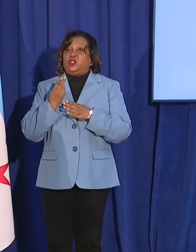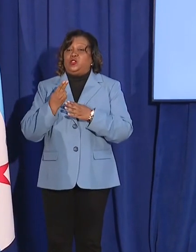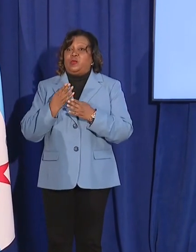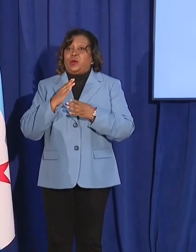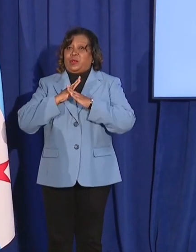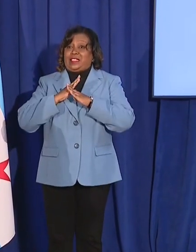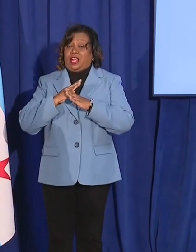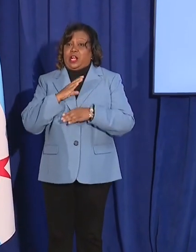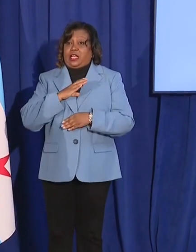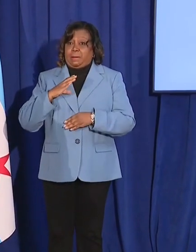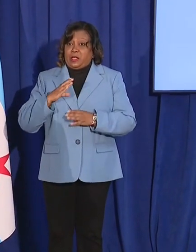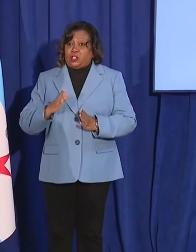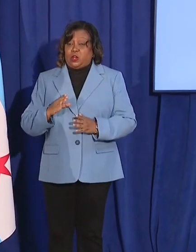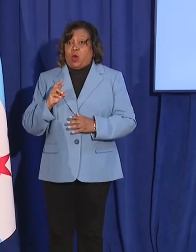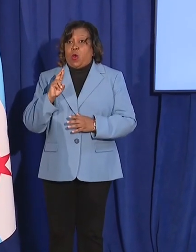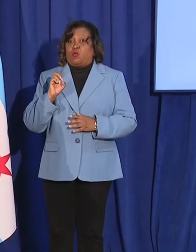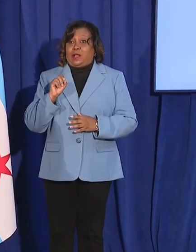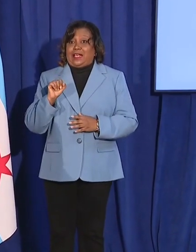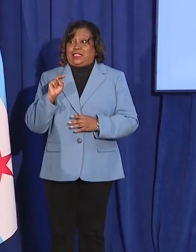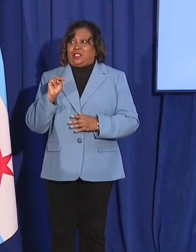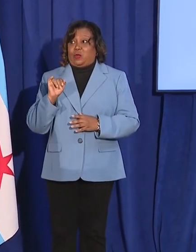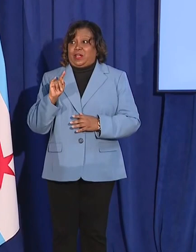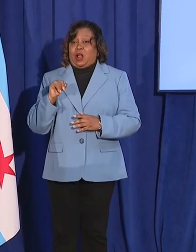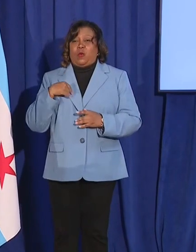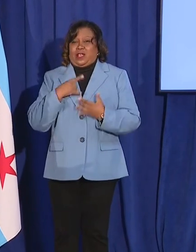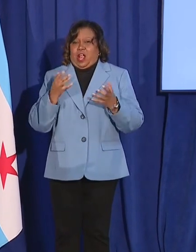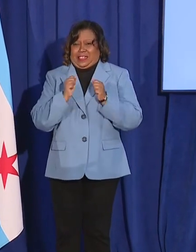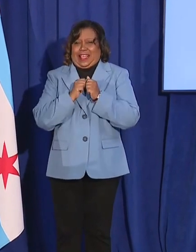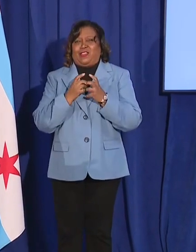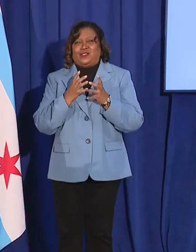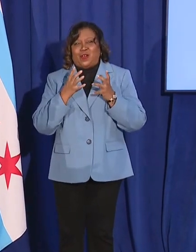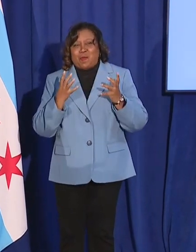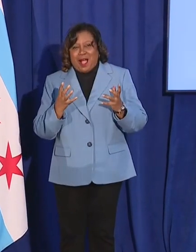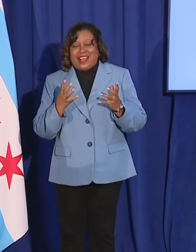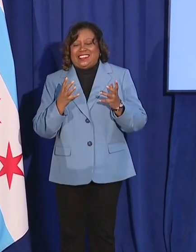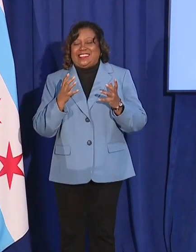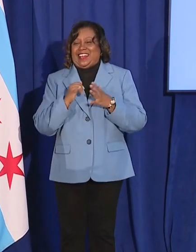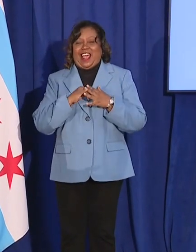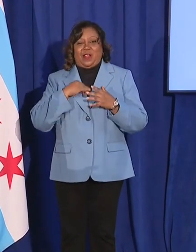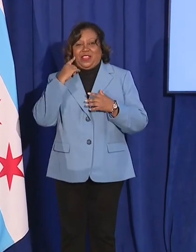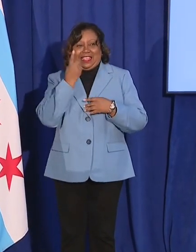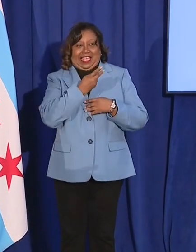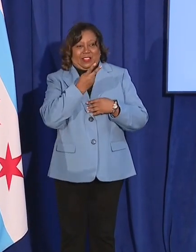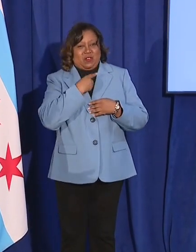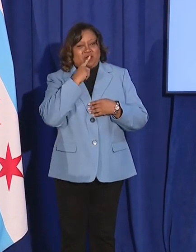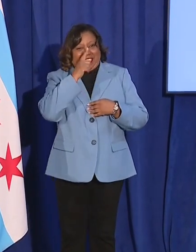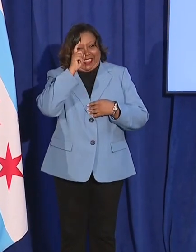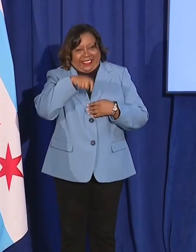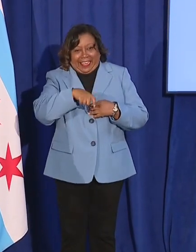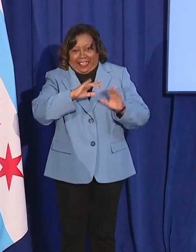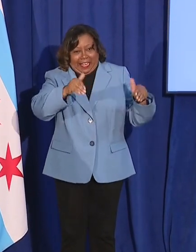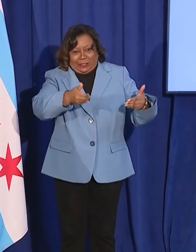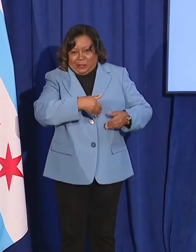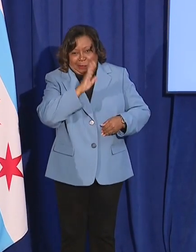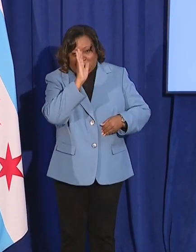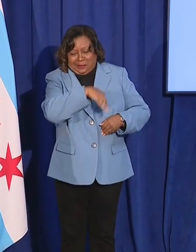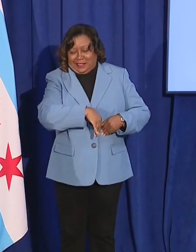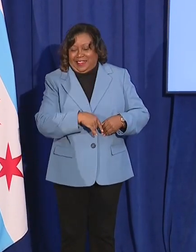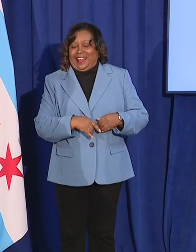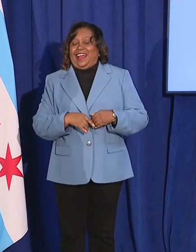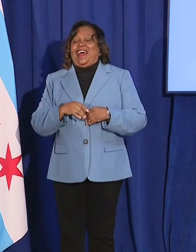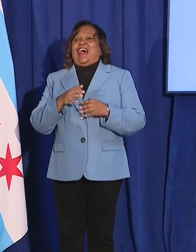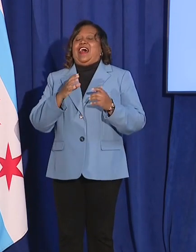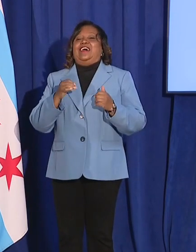Protection Commissioner Rosa Escarina. We are together so much, I don't think either of you really need any introduction at this